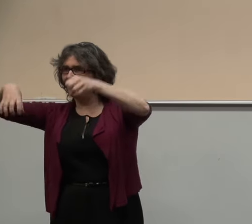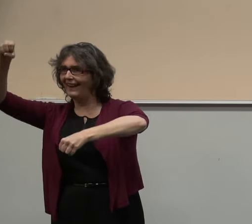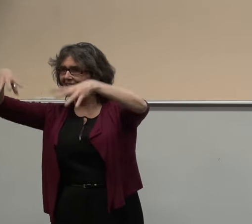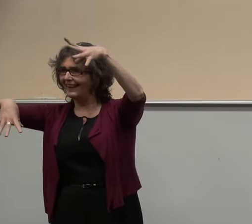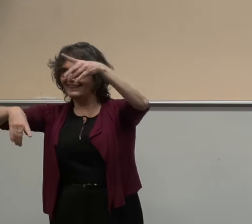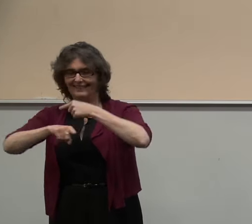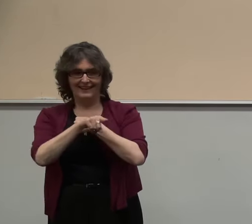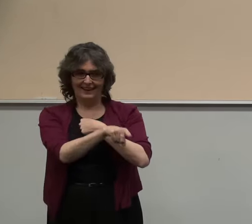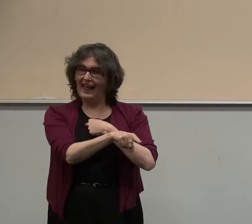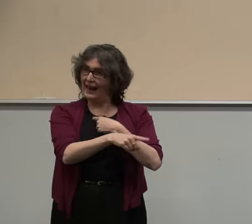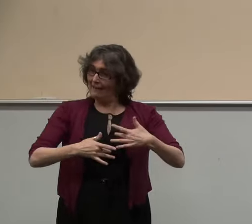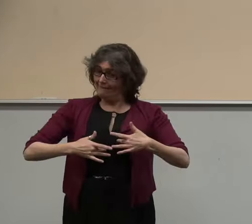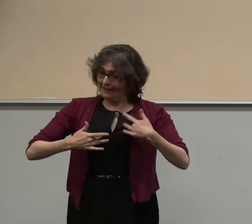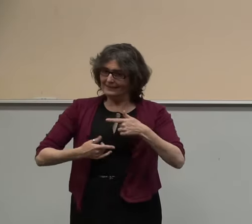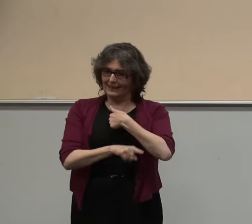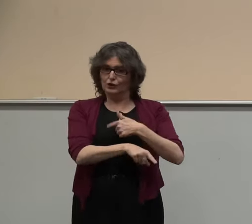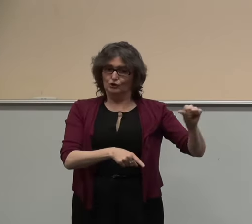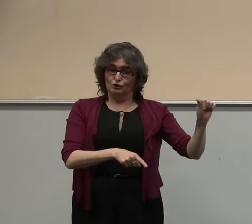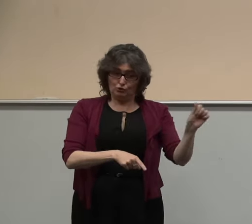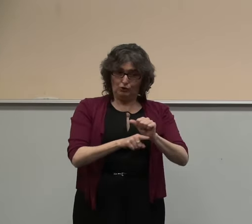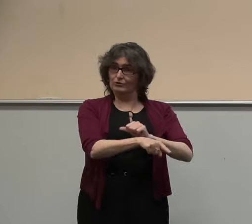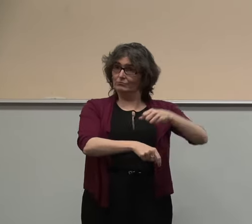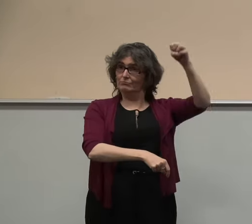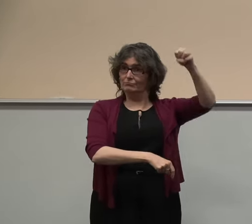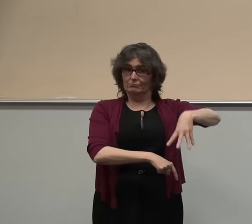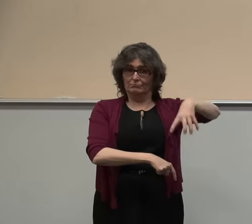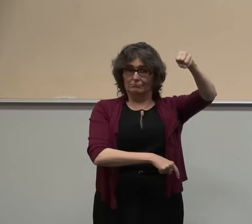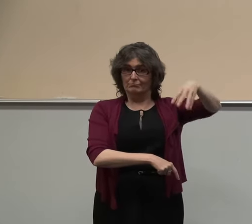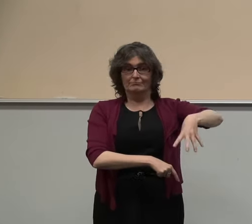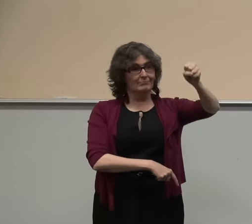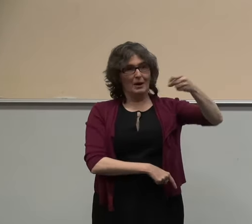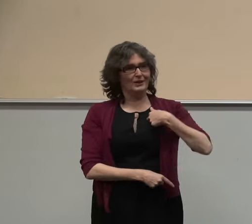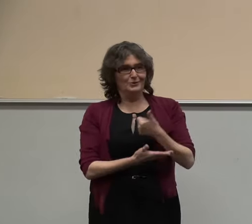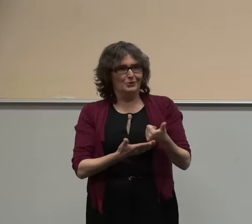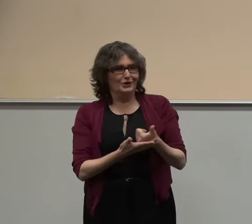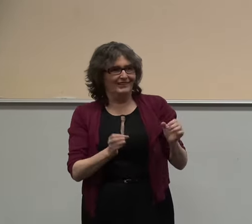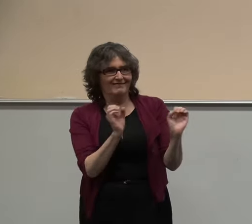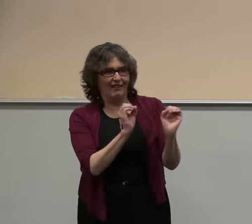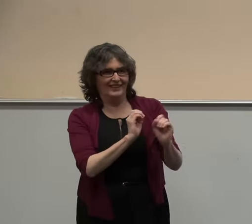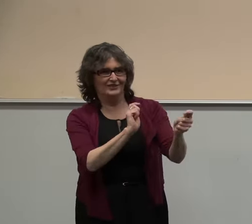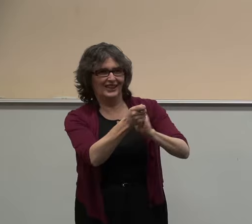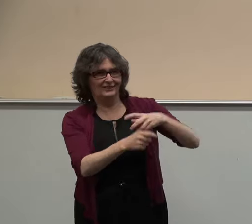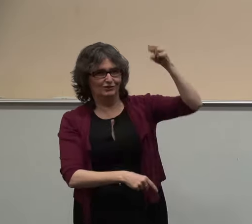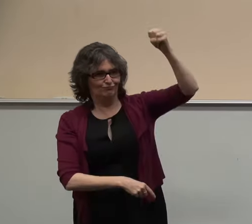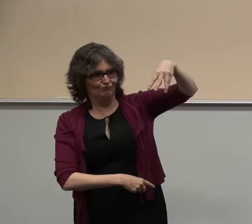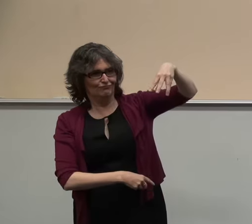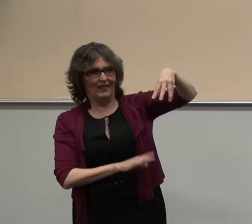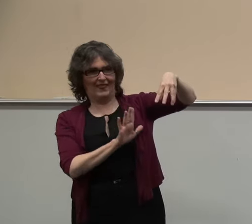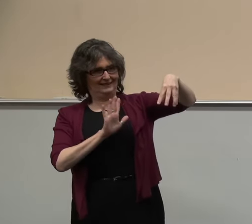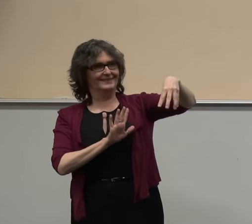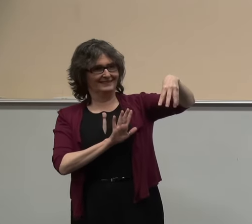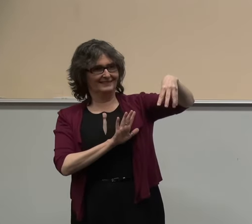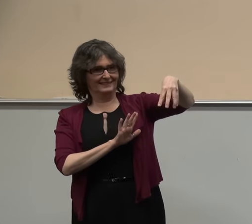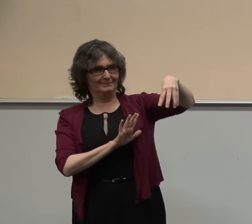on the interpreter, even if that's not the case. So you're constantly having to readjust to different light levels. And then also, if the interpreter's off to the